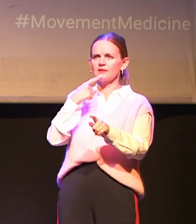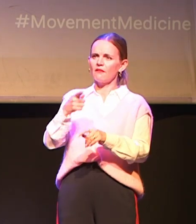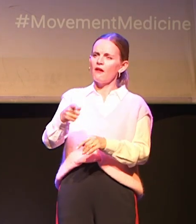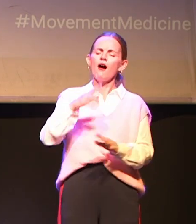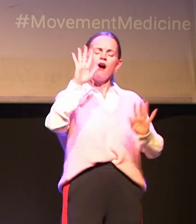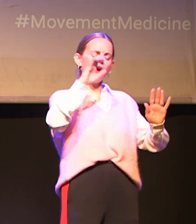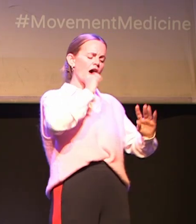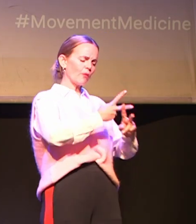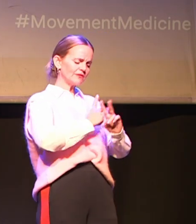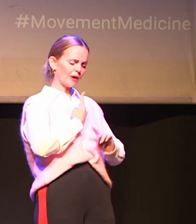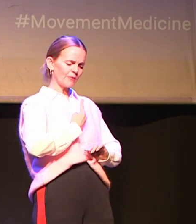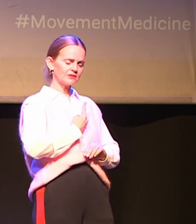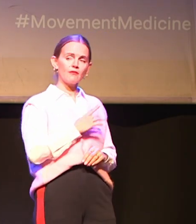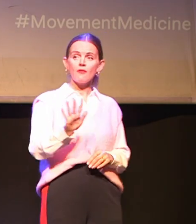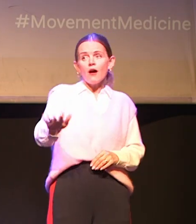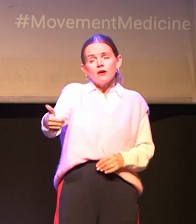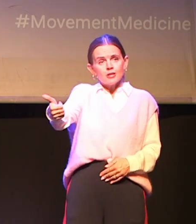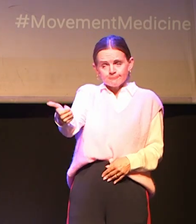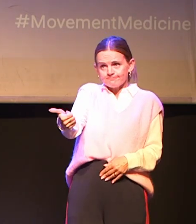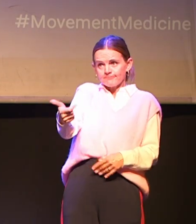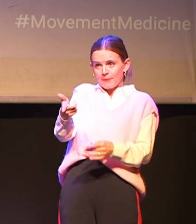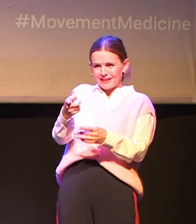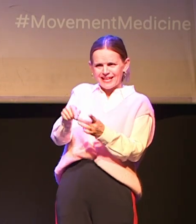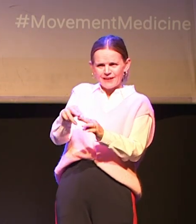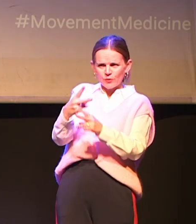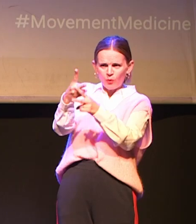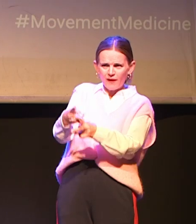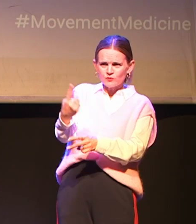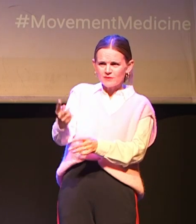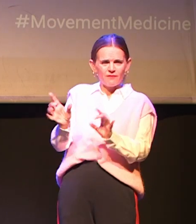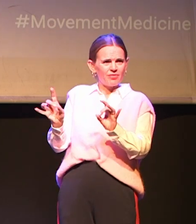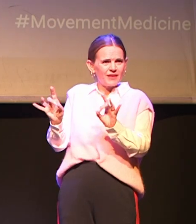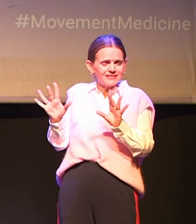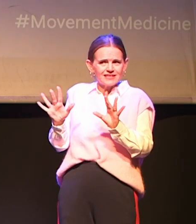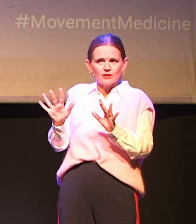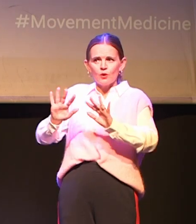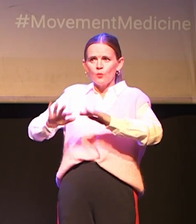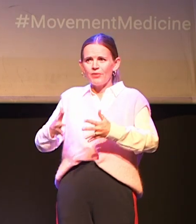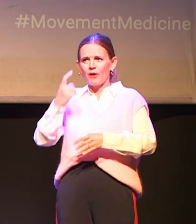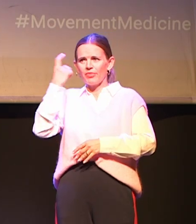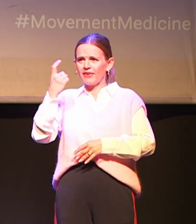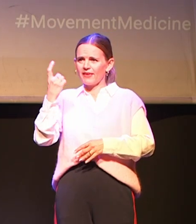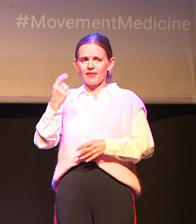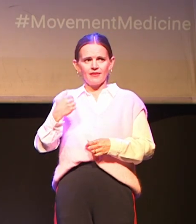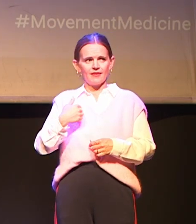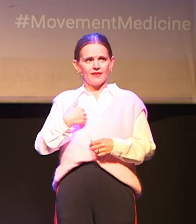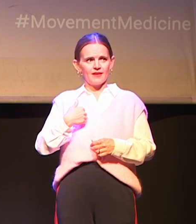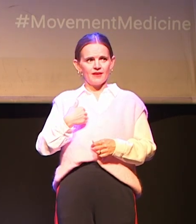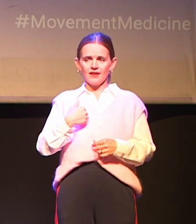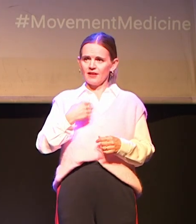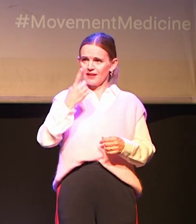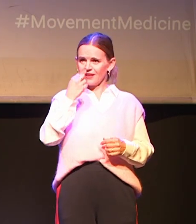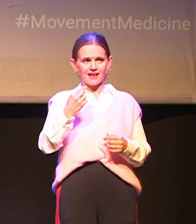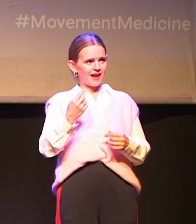like, I appreciate that. But when you're taking care of yourself without thinking, can I rise up today?